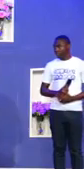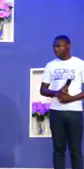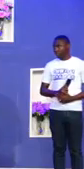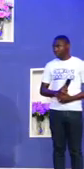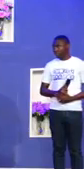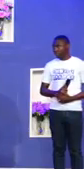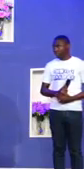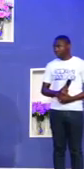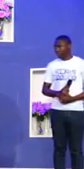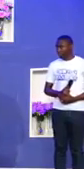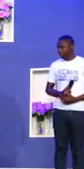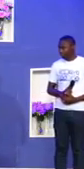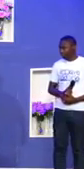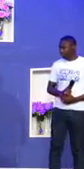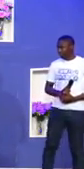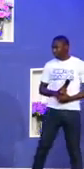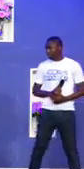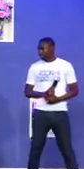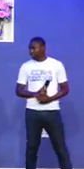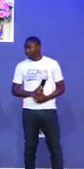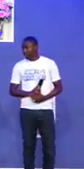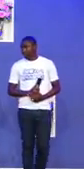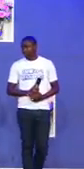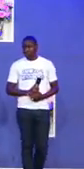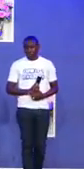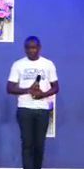awali bamugyeko obunyama